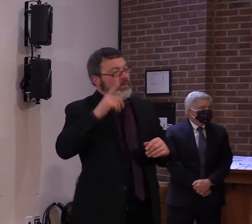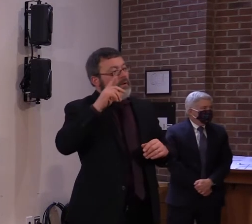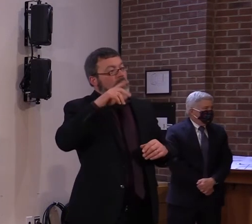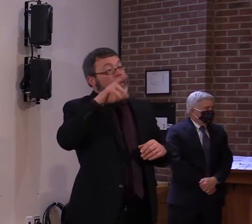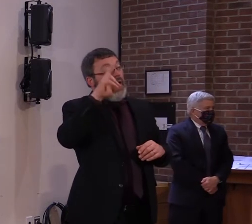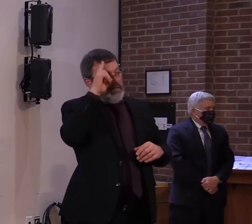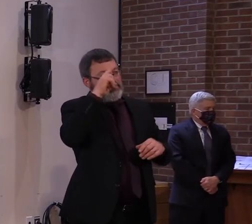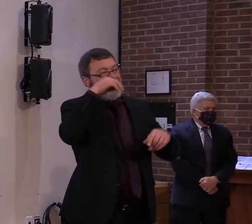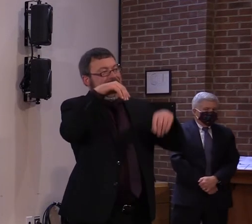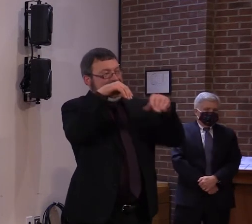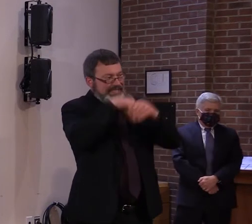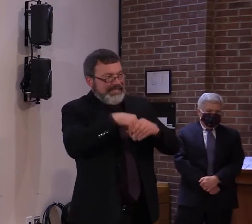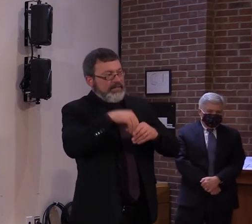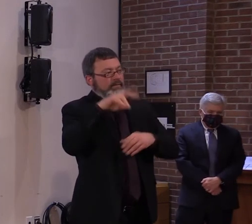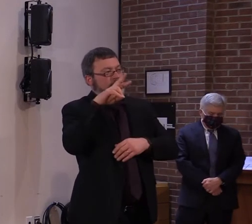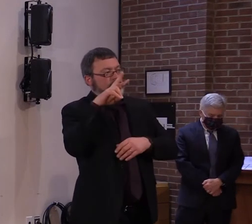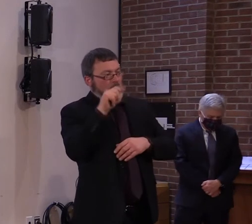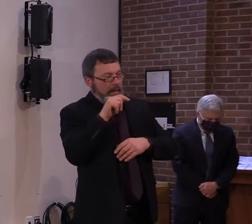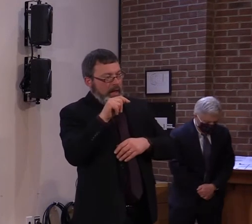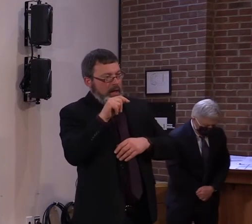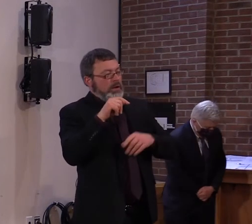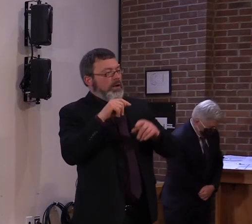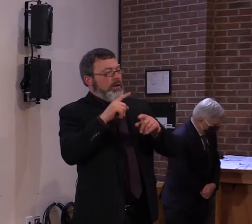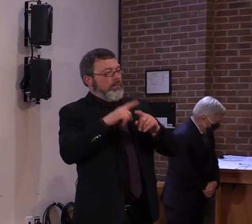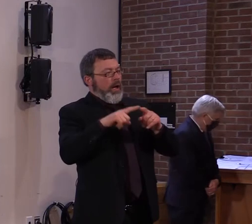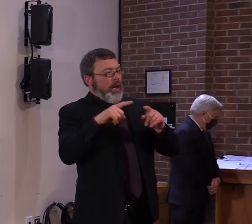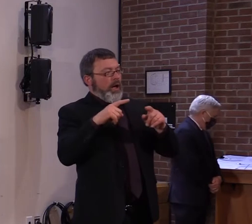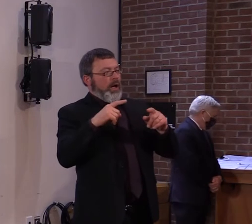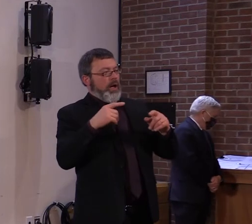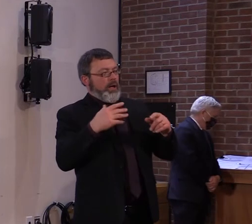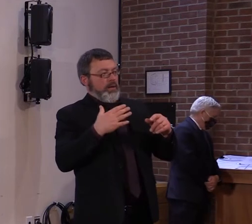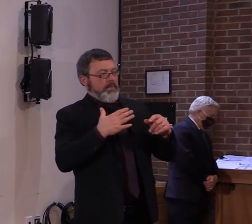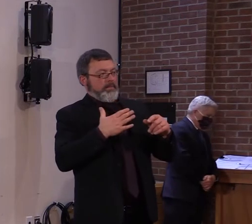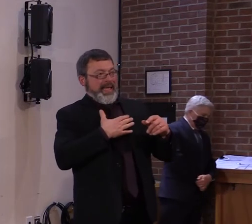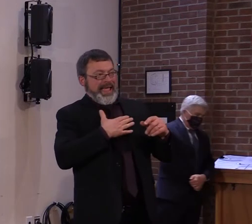All right, next is Liam from VPR.